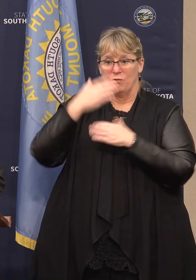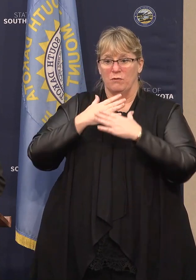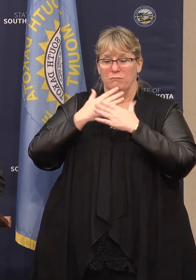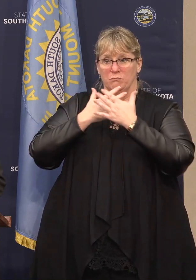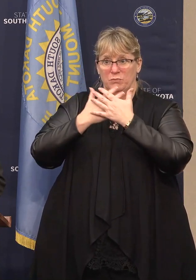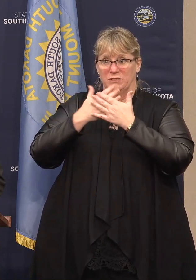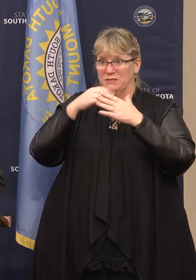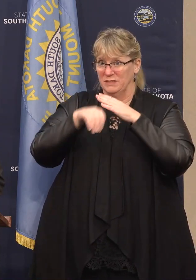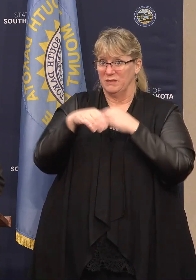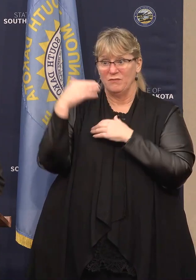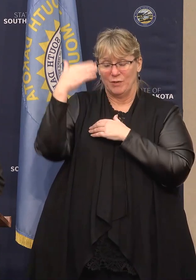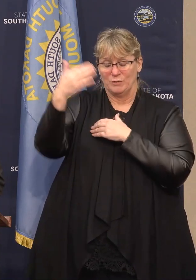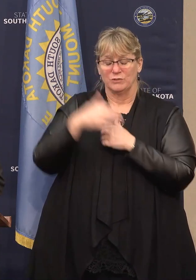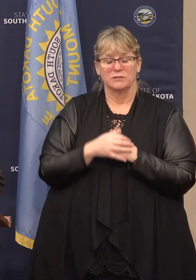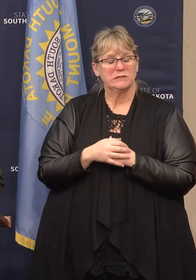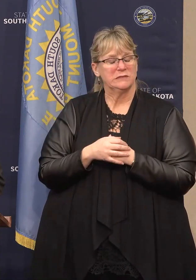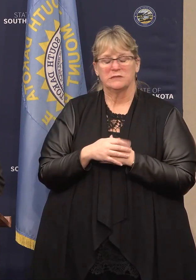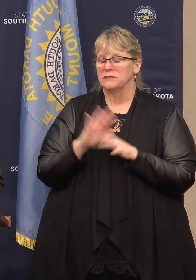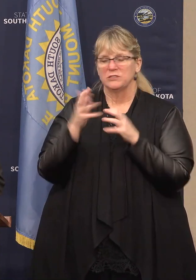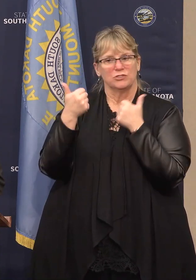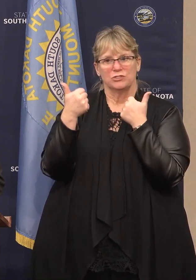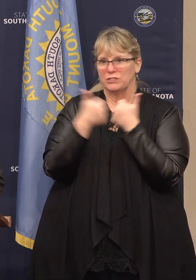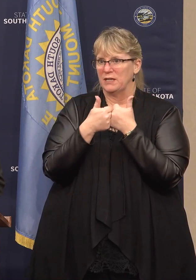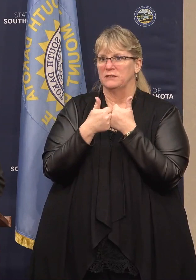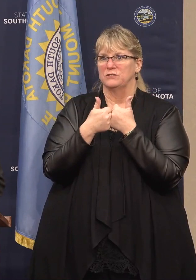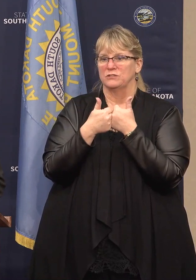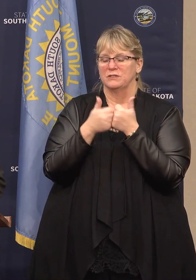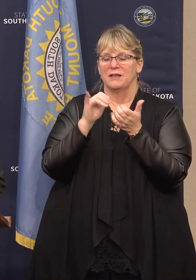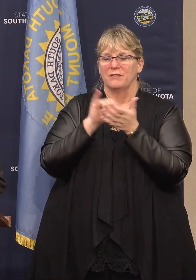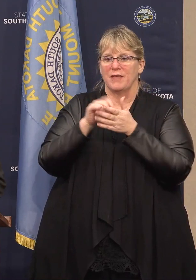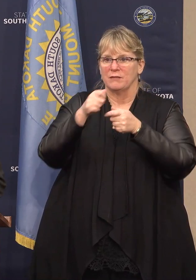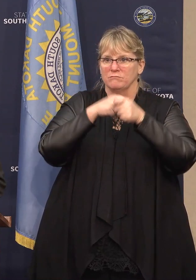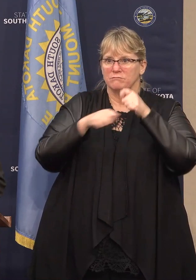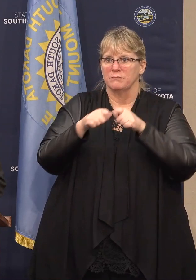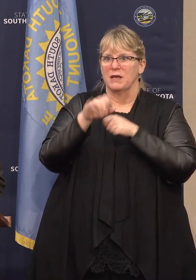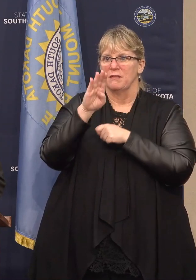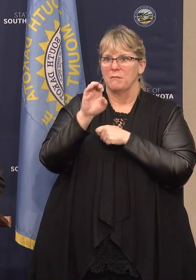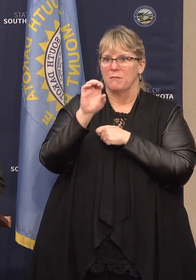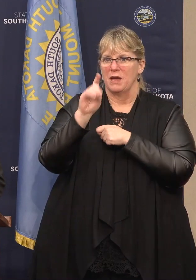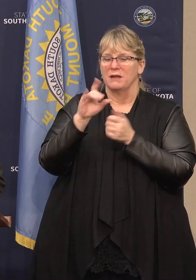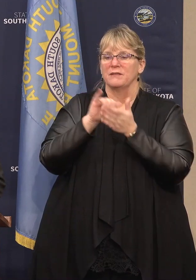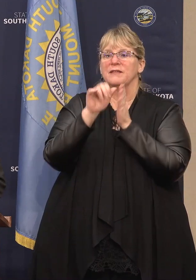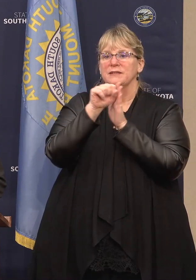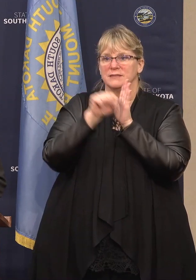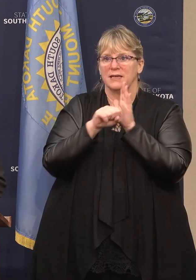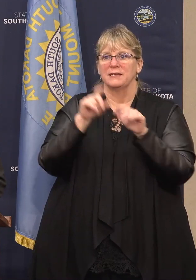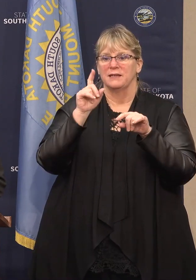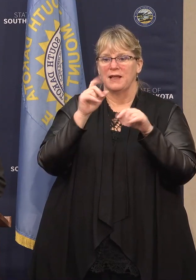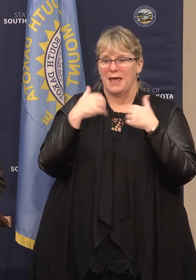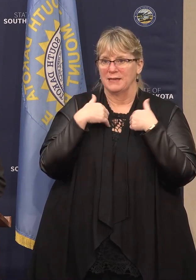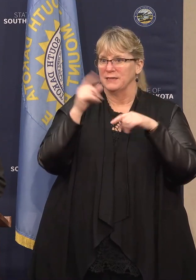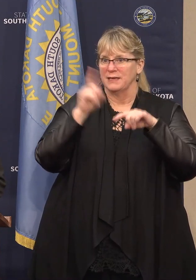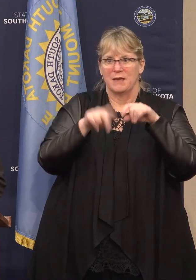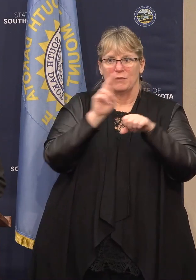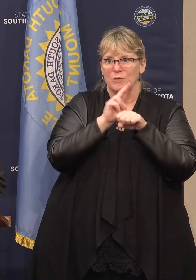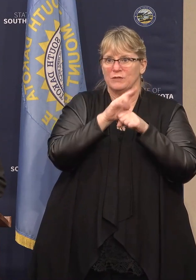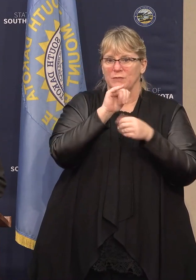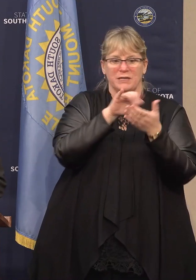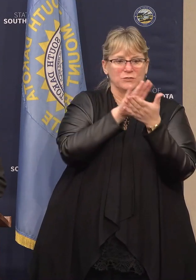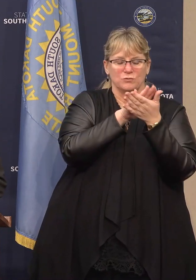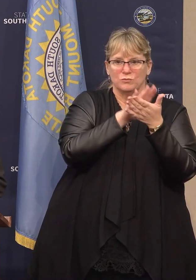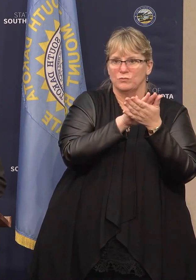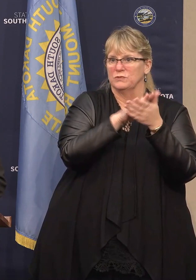future, that's a challenge because we bond for that much. That ties up the bonding authority that the state has that can't be utilized by universities or